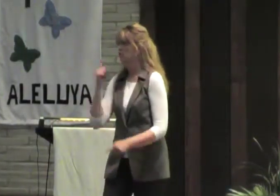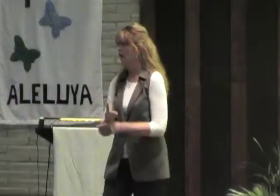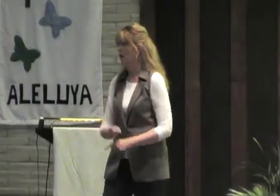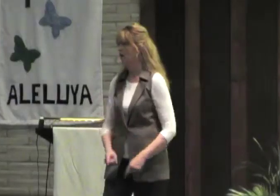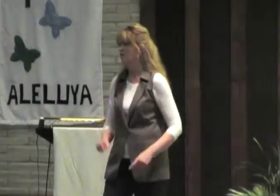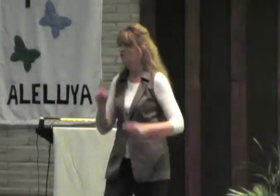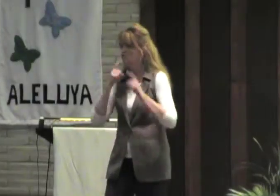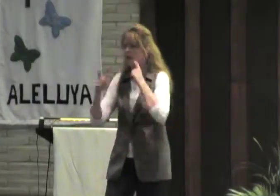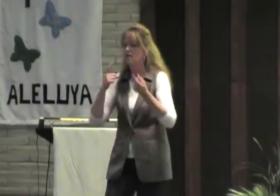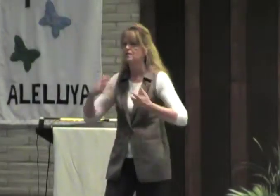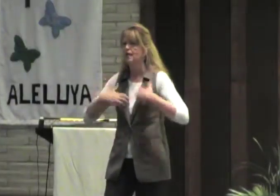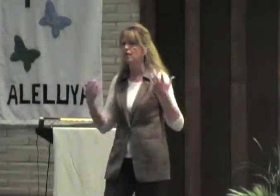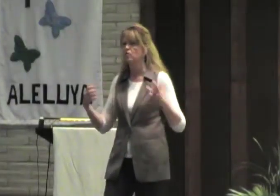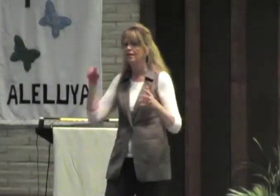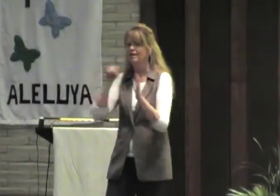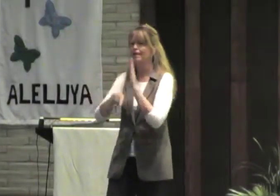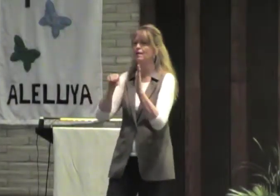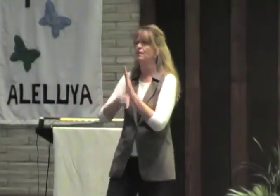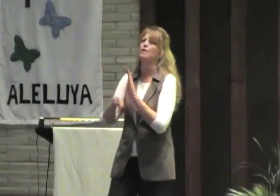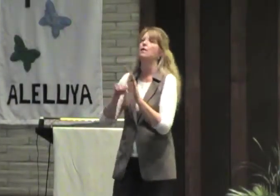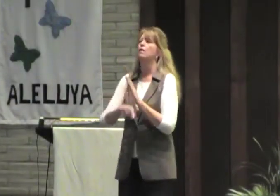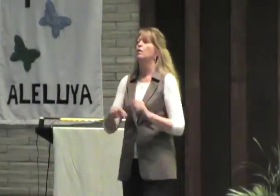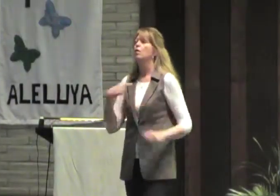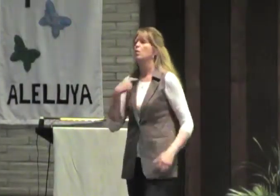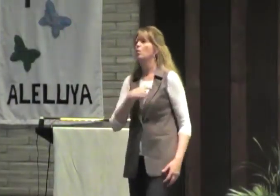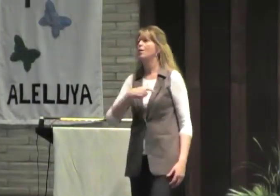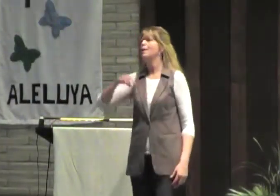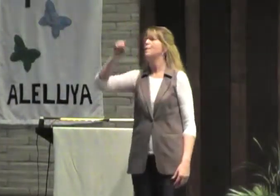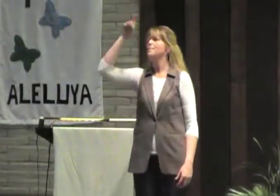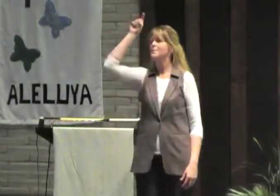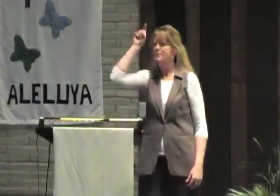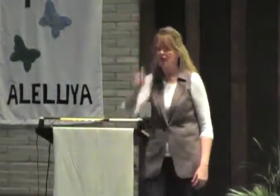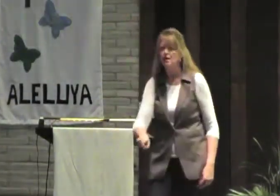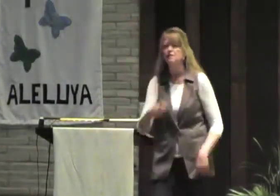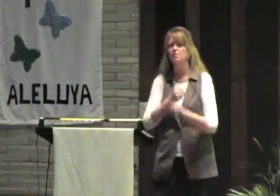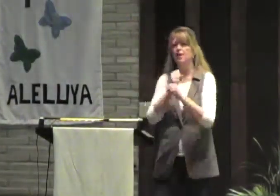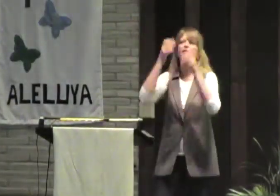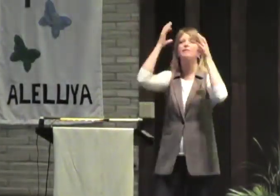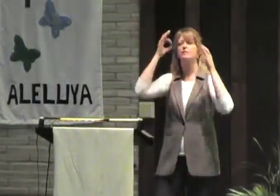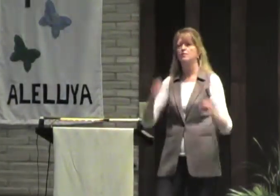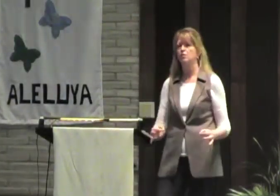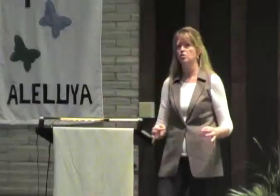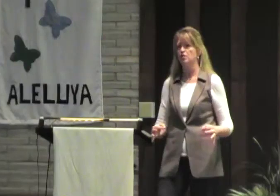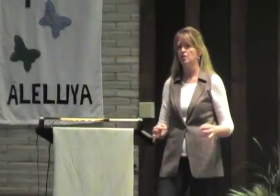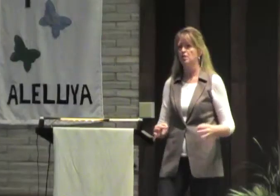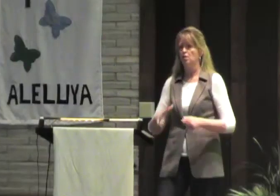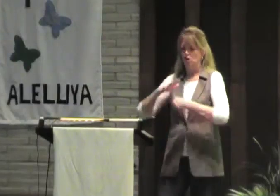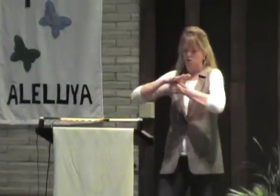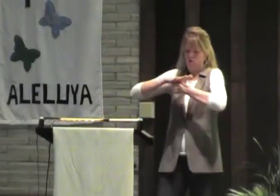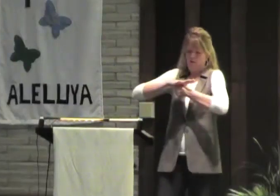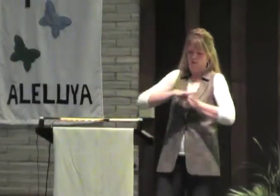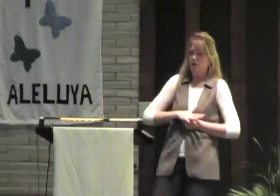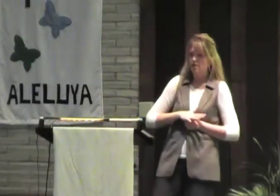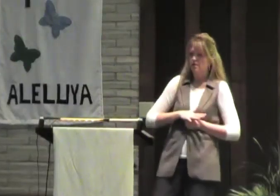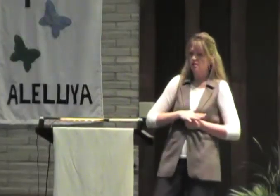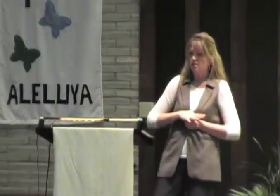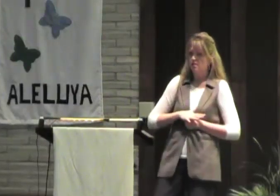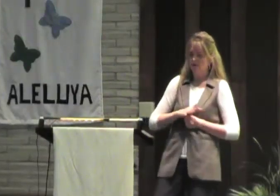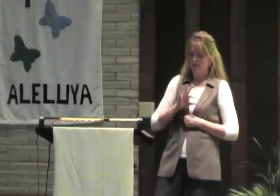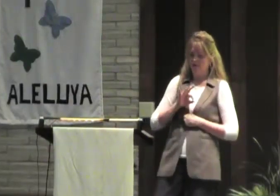For sure, right? We'd be jealous, we'd be angry, we'd kill. We must make the decision to